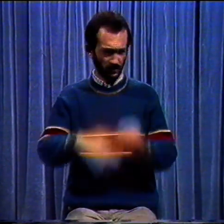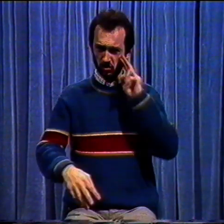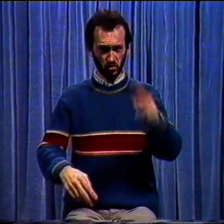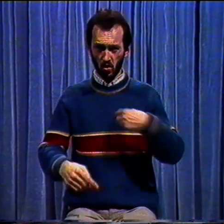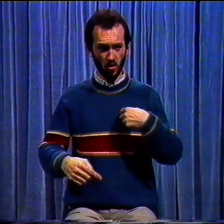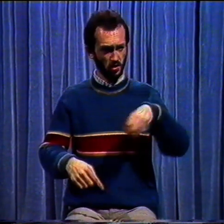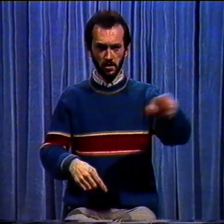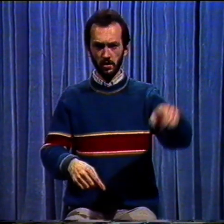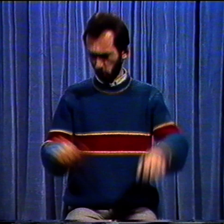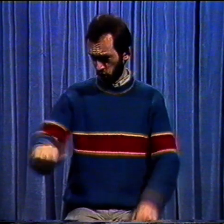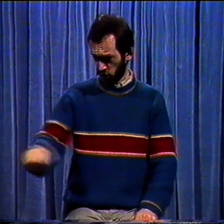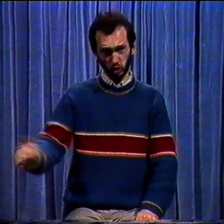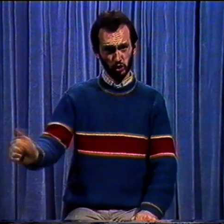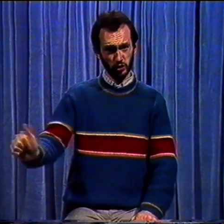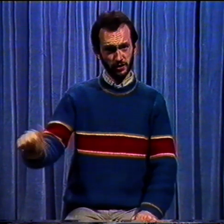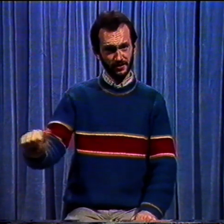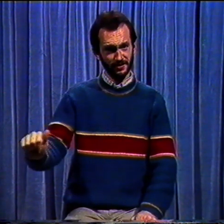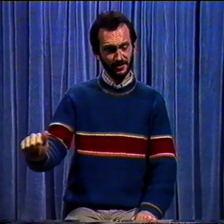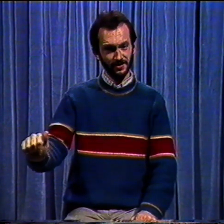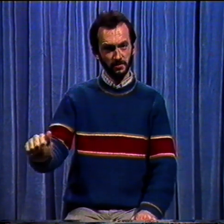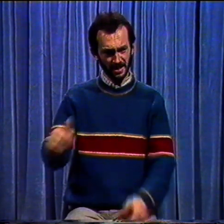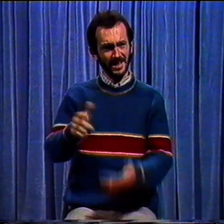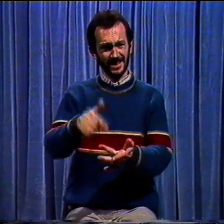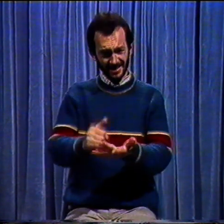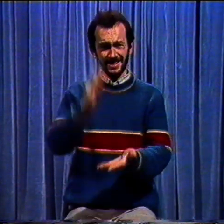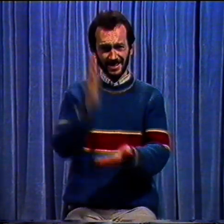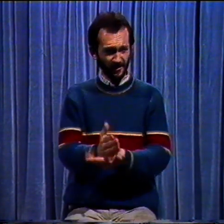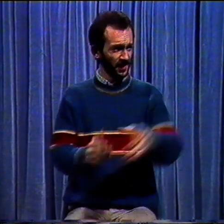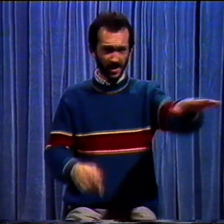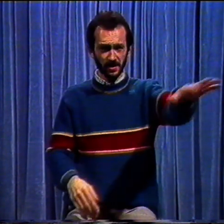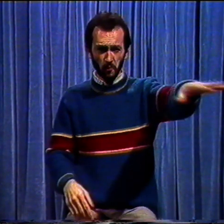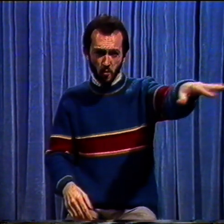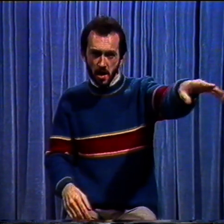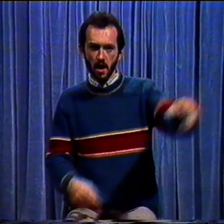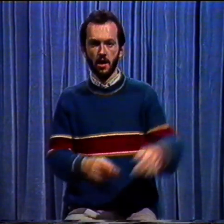another deaf person, where is he? I haven't seen him. And they say, yes, he's there. He is definitely there somewhere.